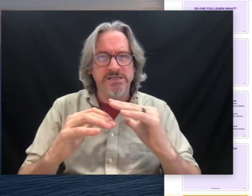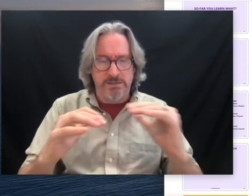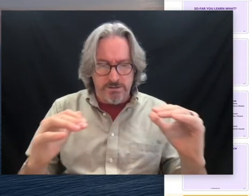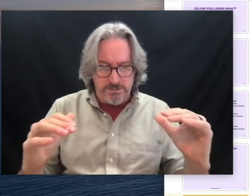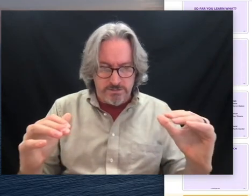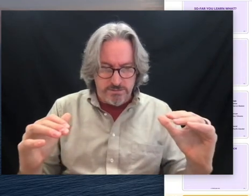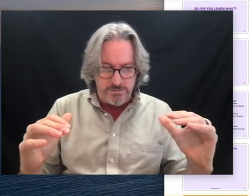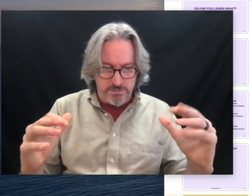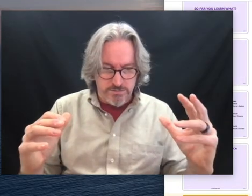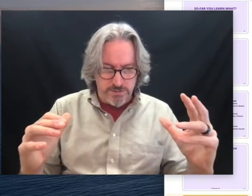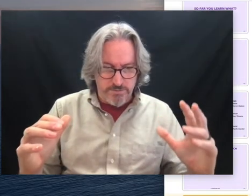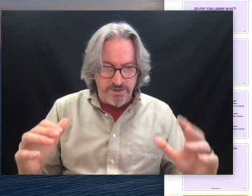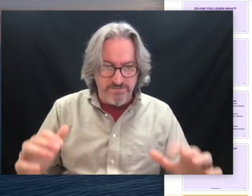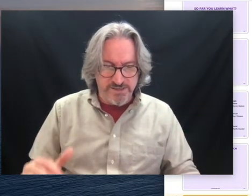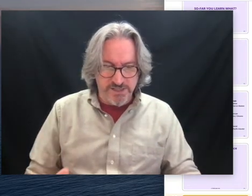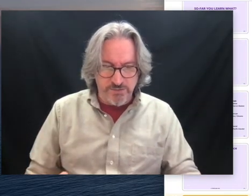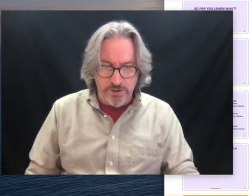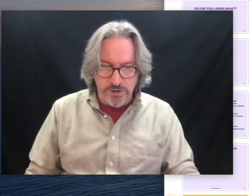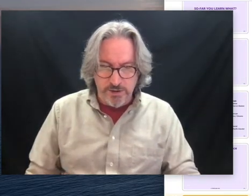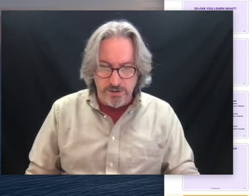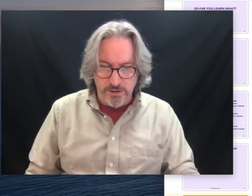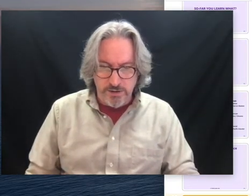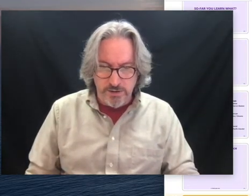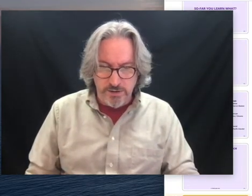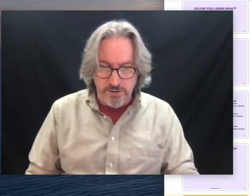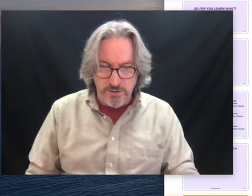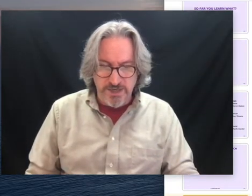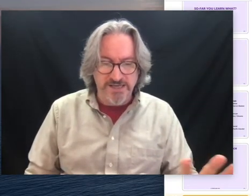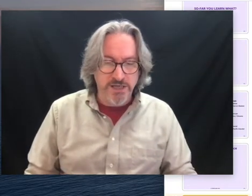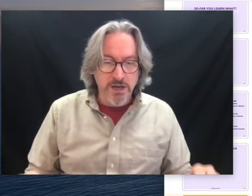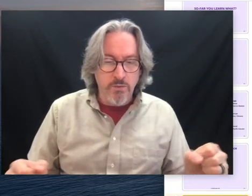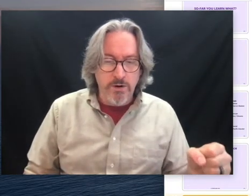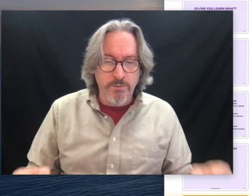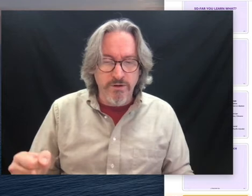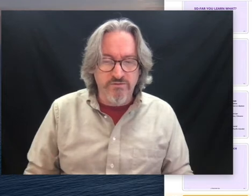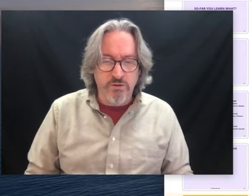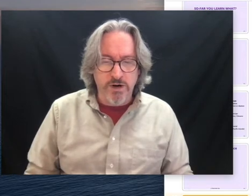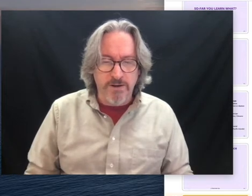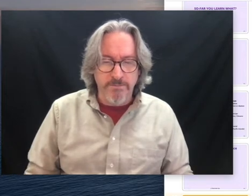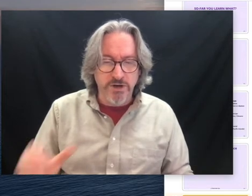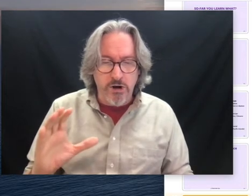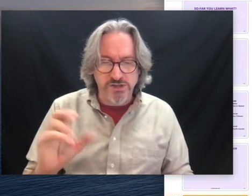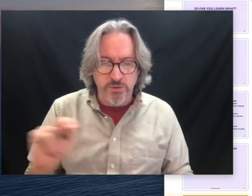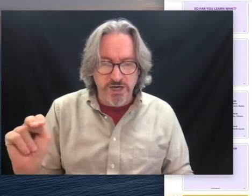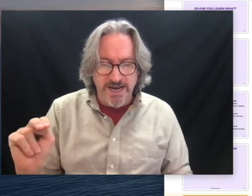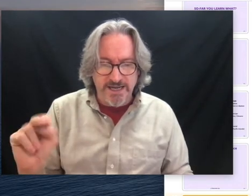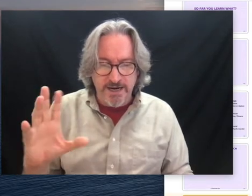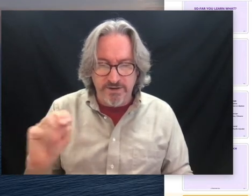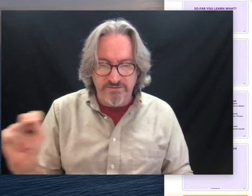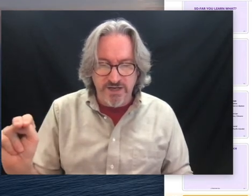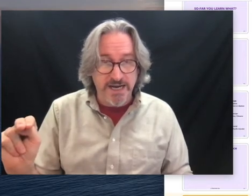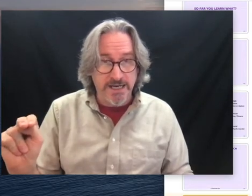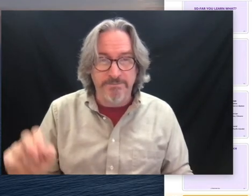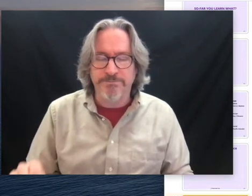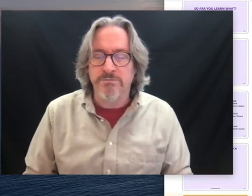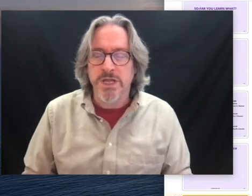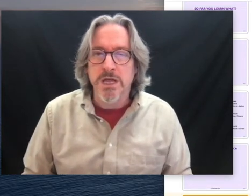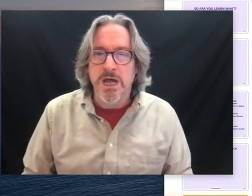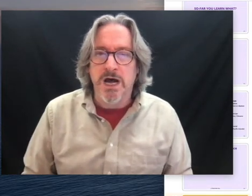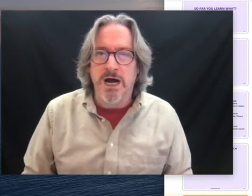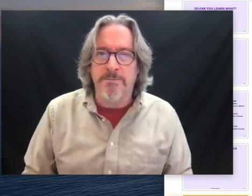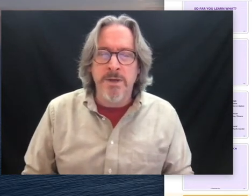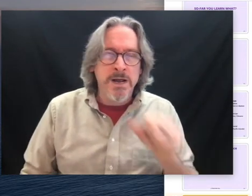things, I believe it's this one. Yes, 1.4, also Connecticut, I believe, Connecticut.